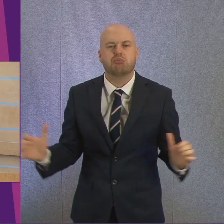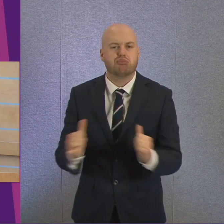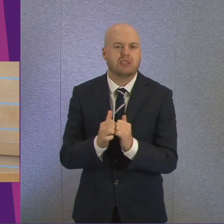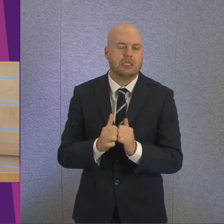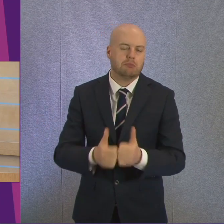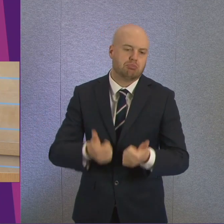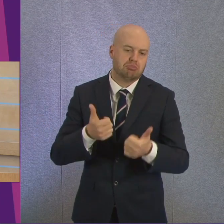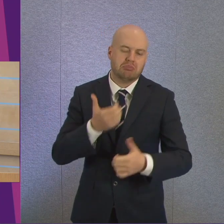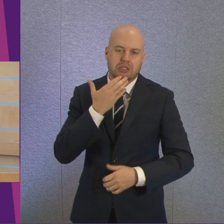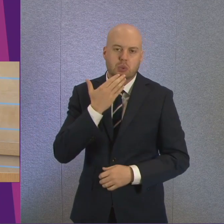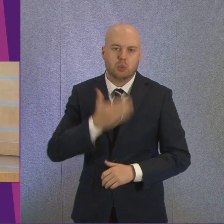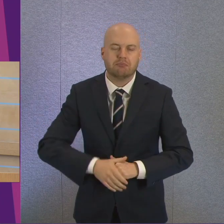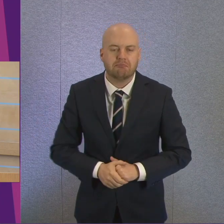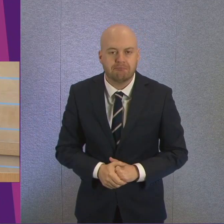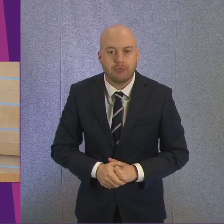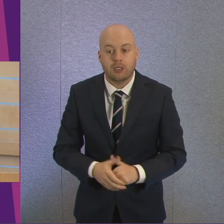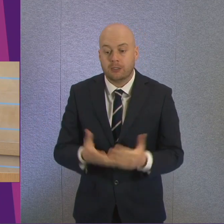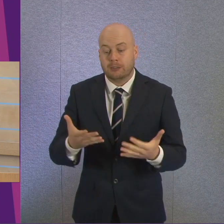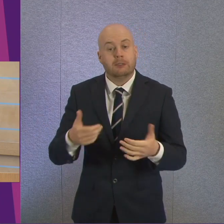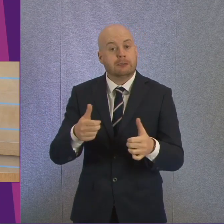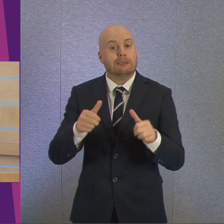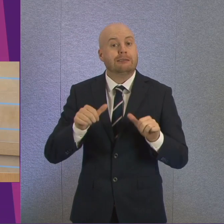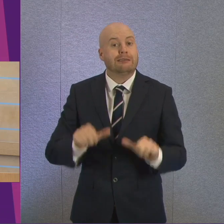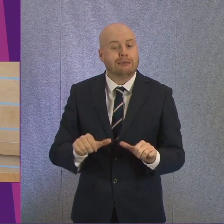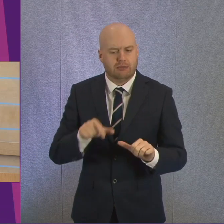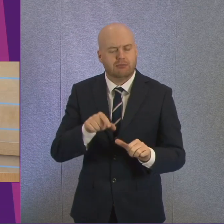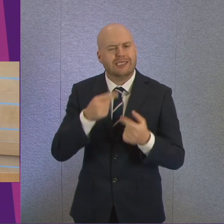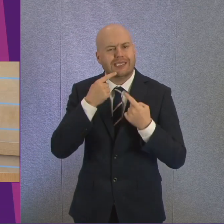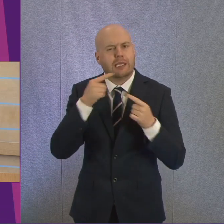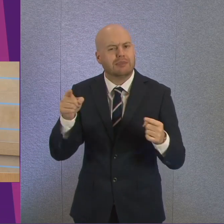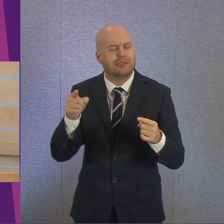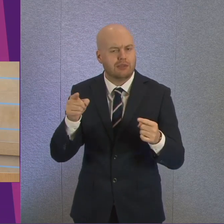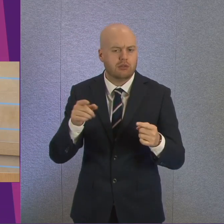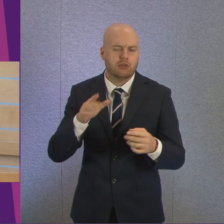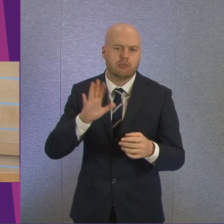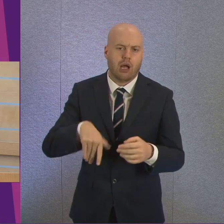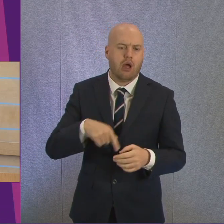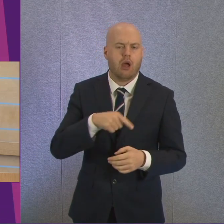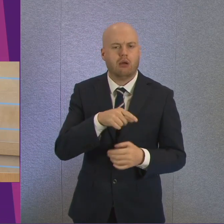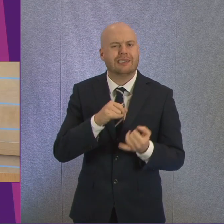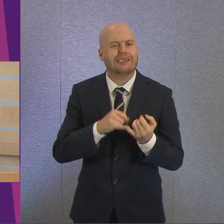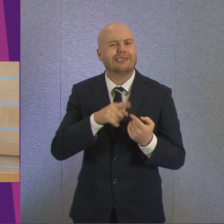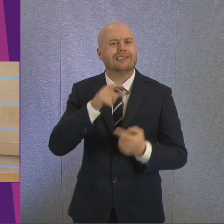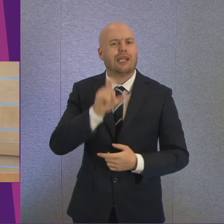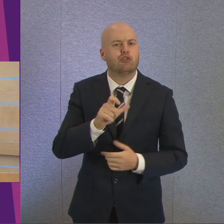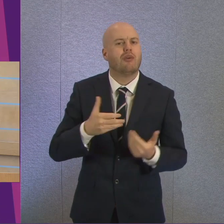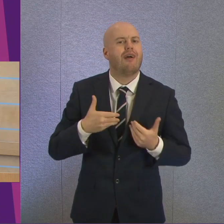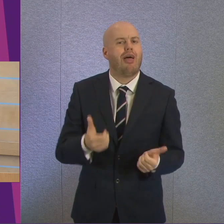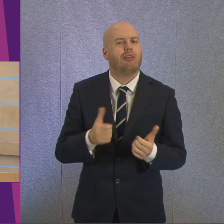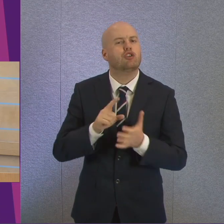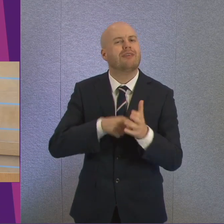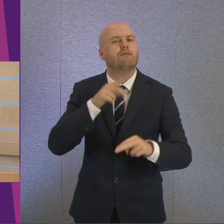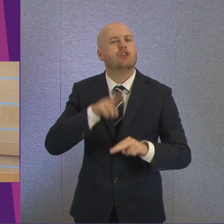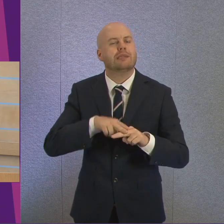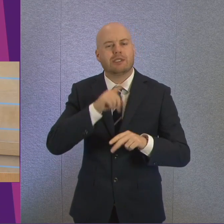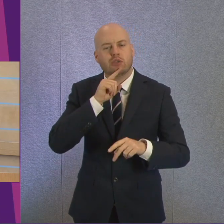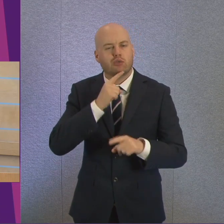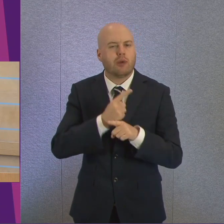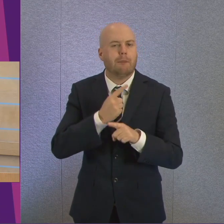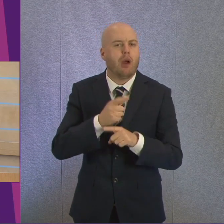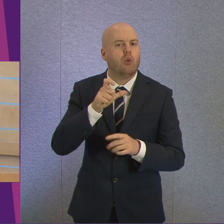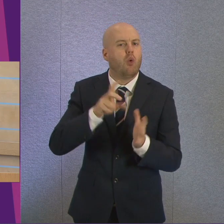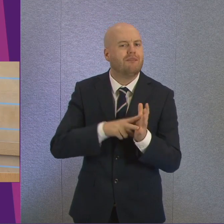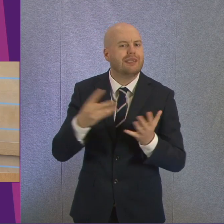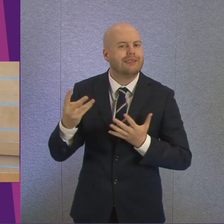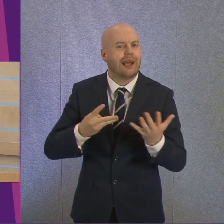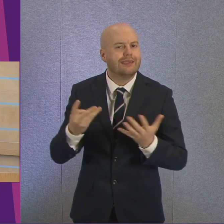you. The next item is a statement by the Cabinet Secretary for Health, Jean Freeman, on health COVID-19. The Cabinet Secretary